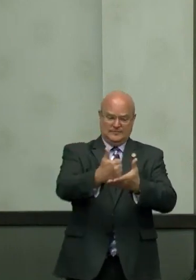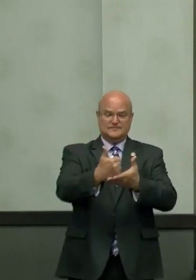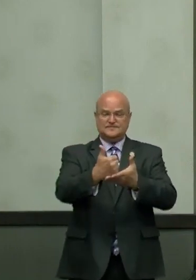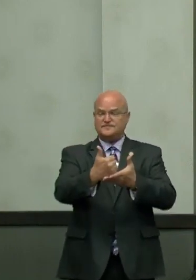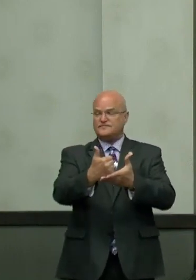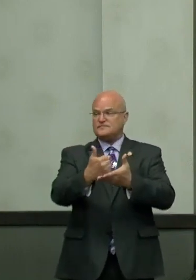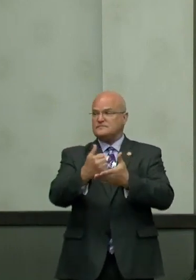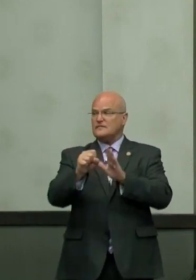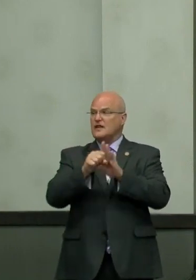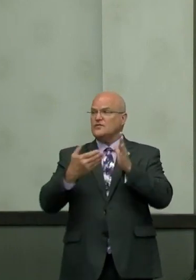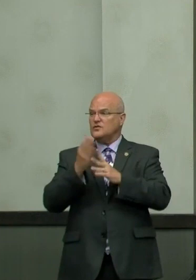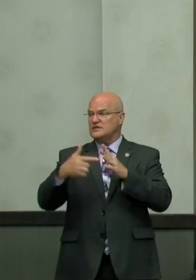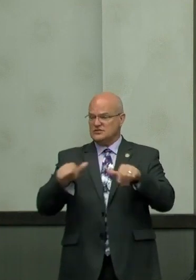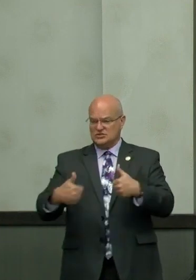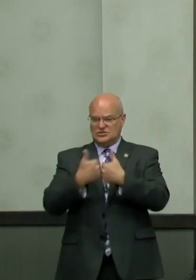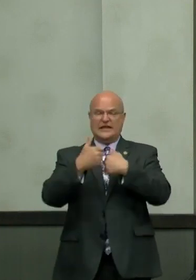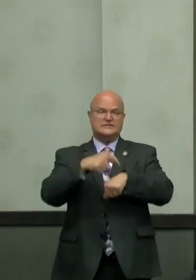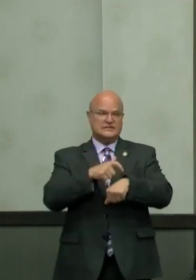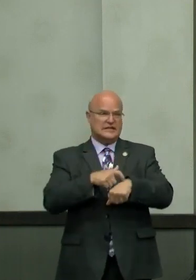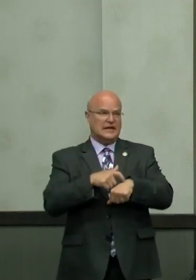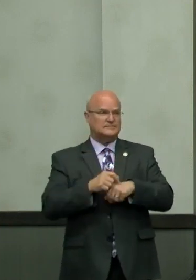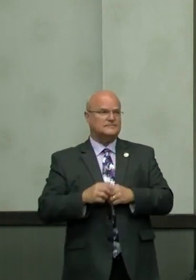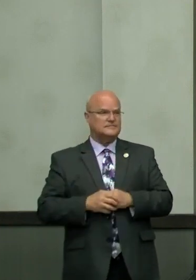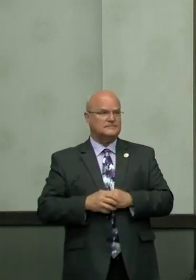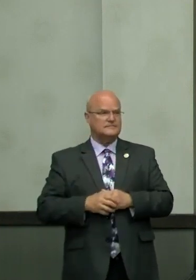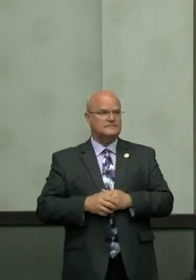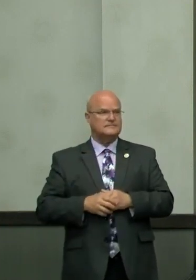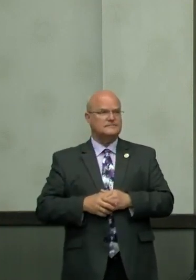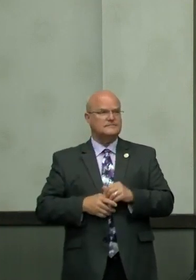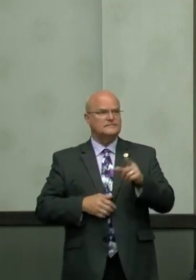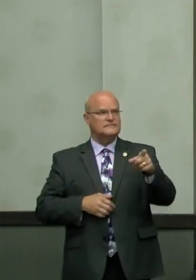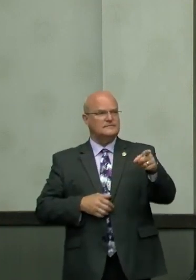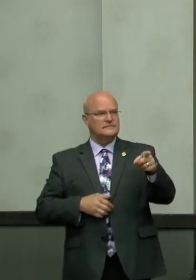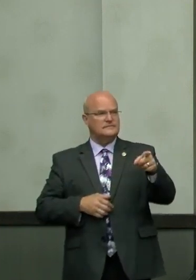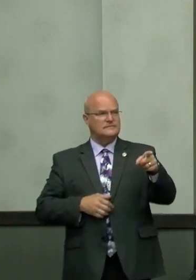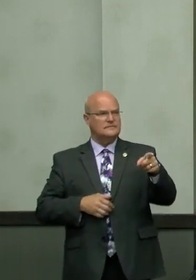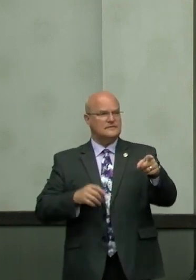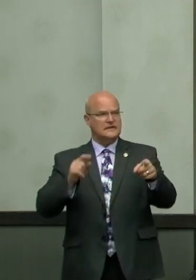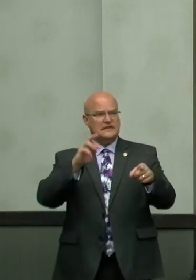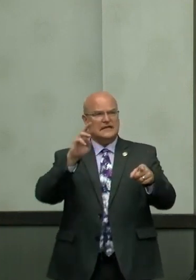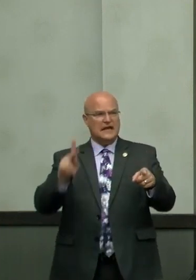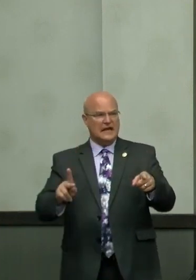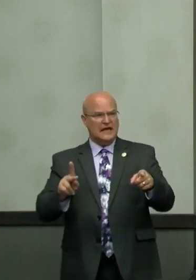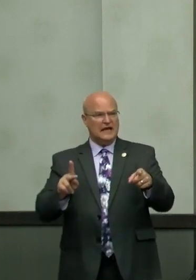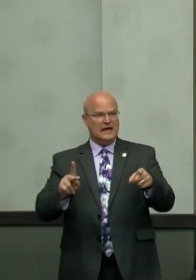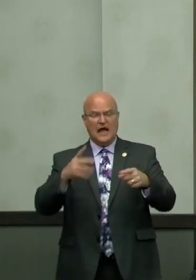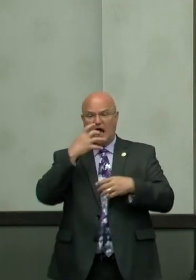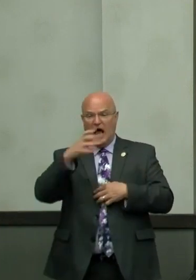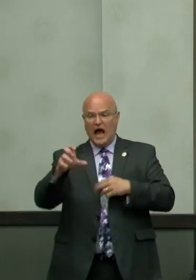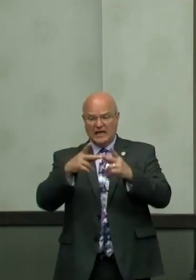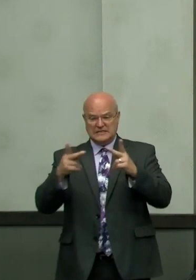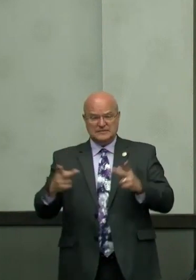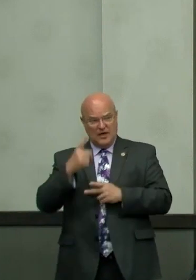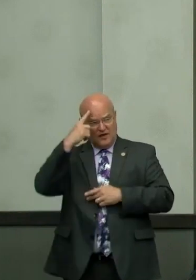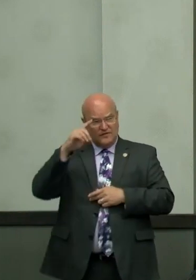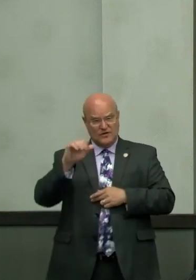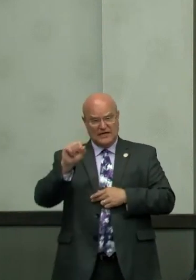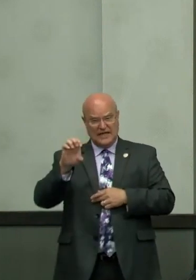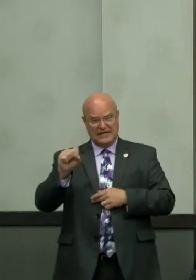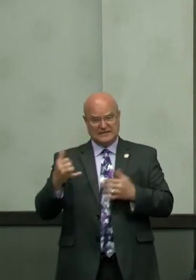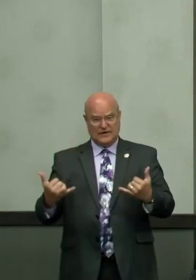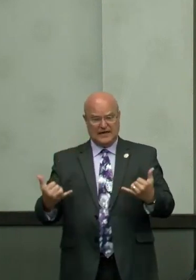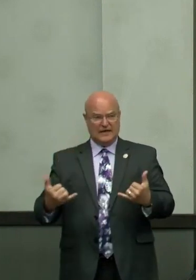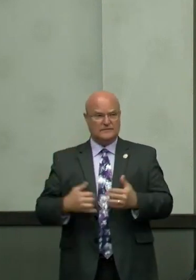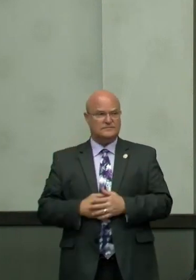state through this challenging time. Yes? Is the Texarkana area considered a hot spot for cases?